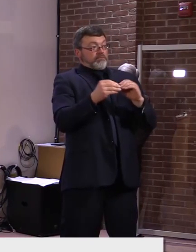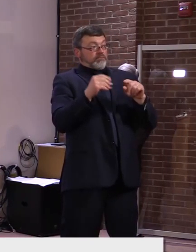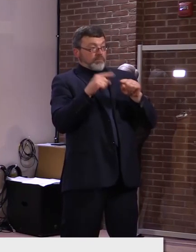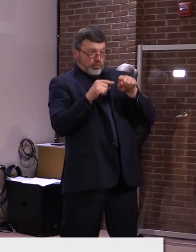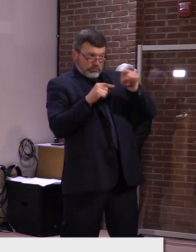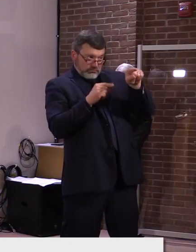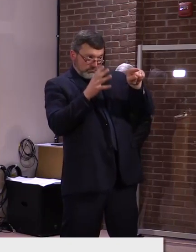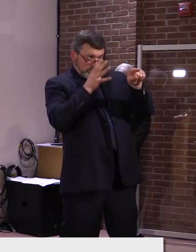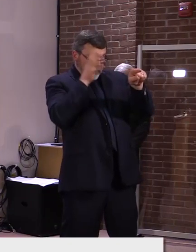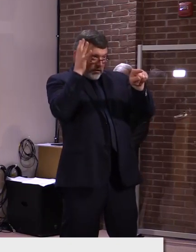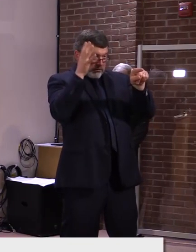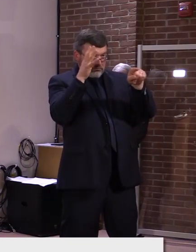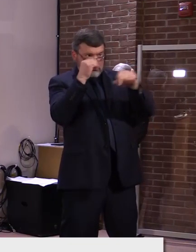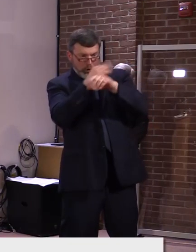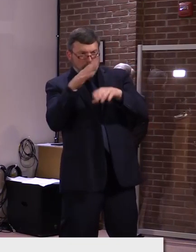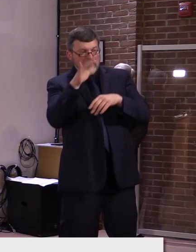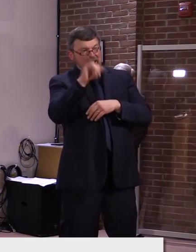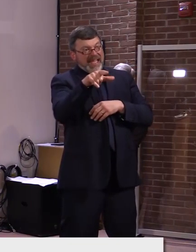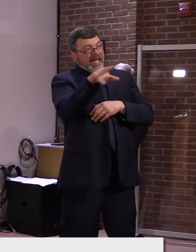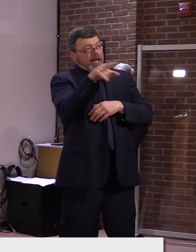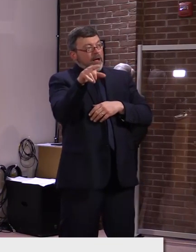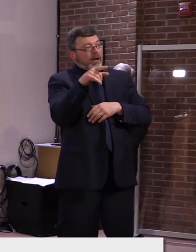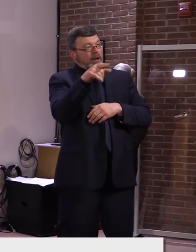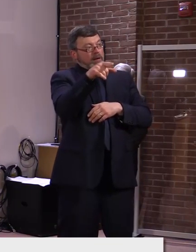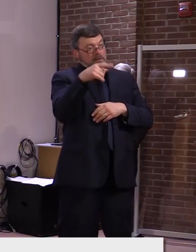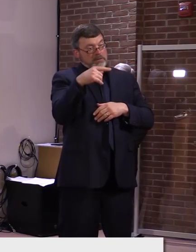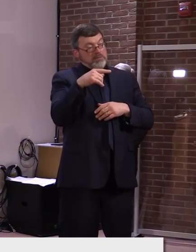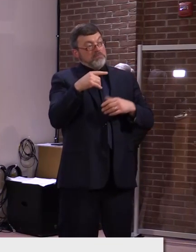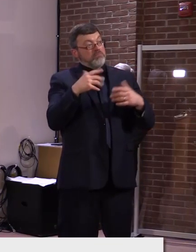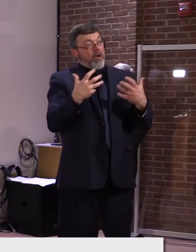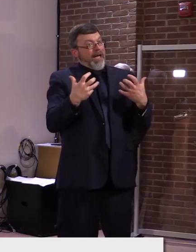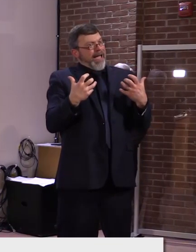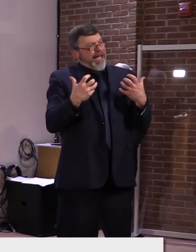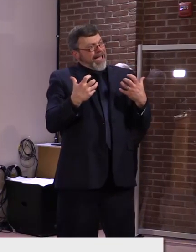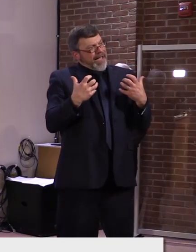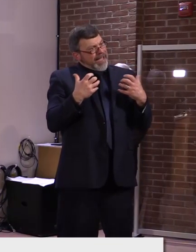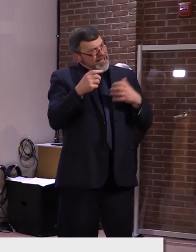group. It's important for you and your student to get vaccinated.